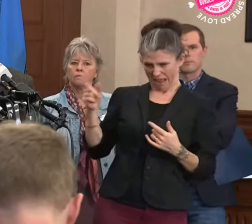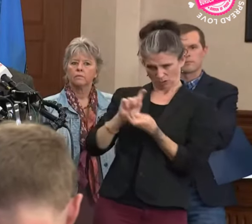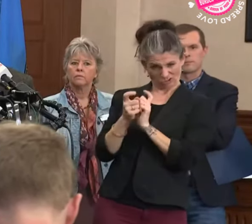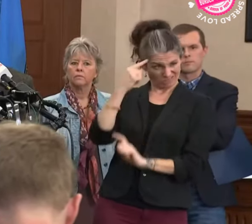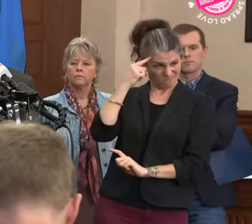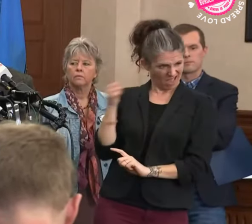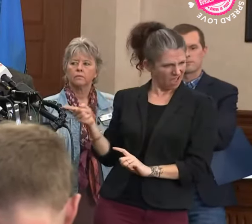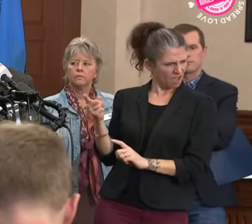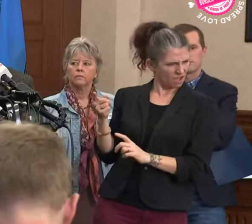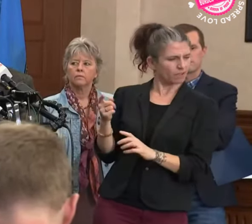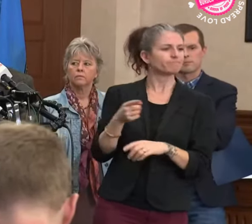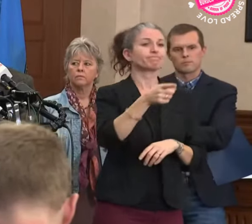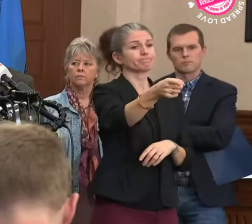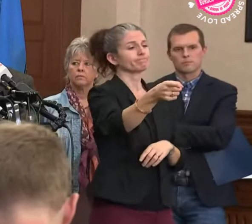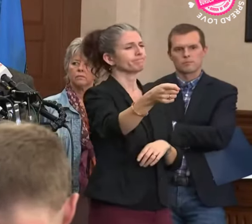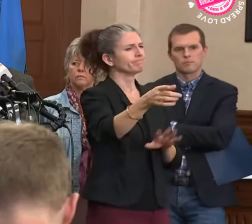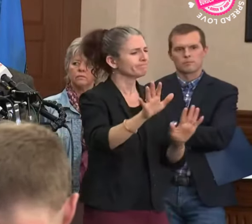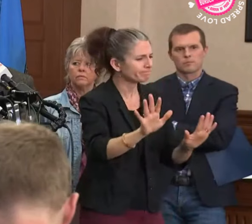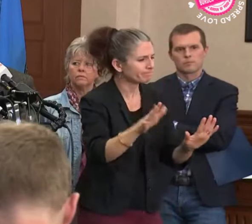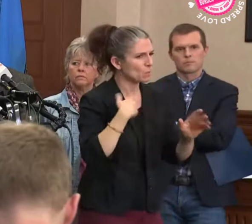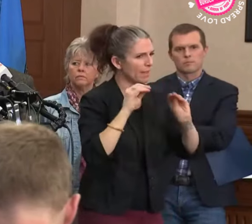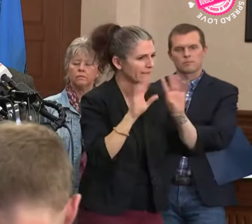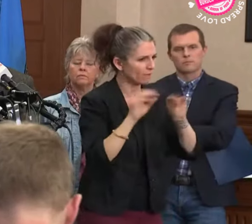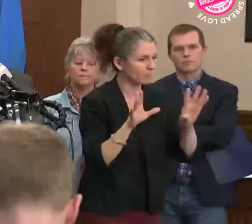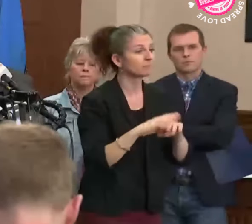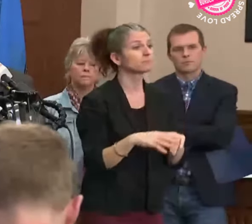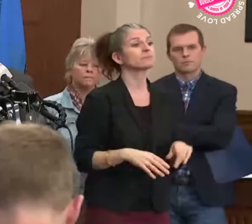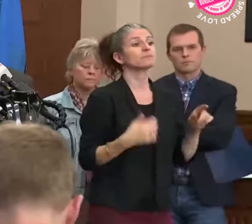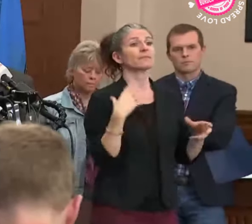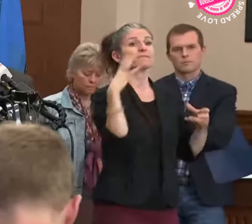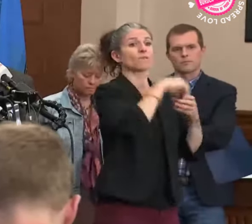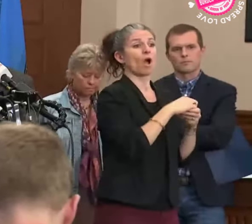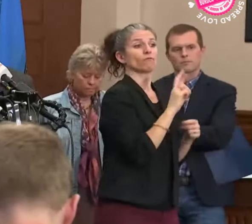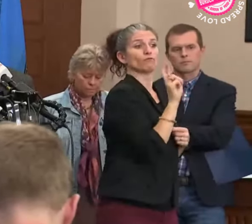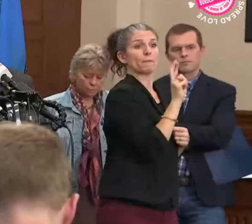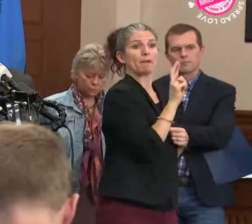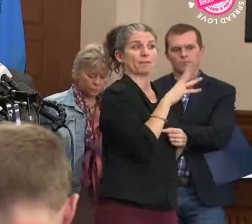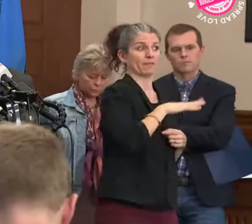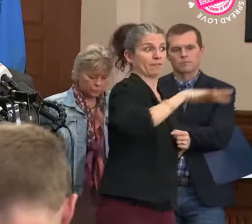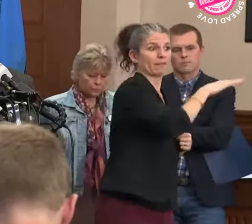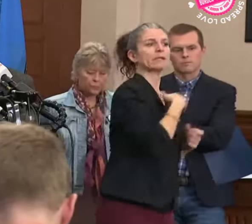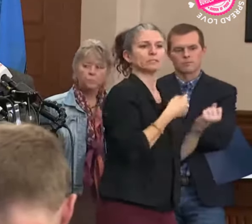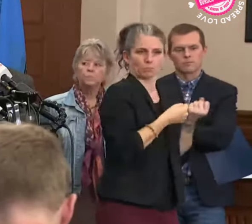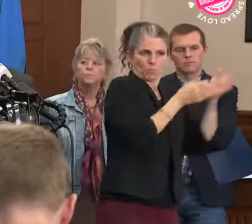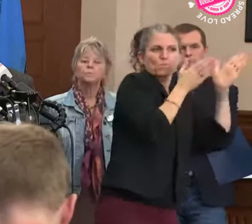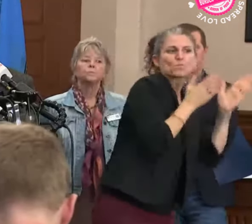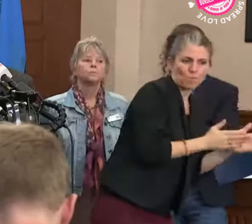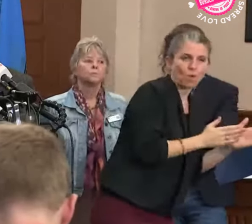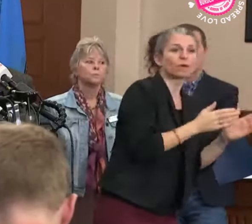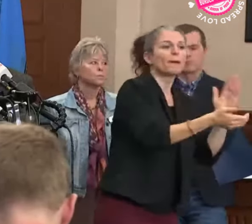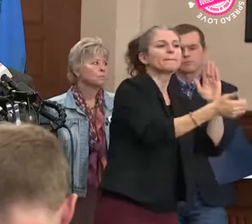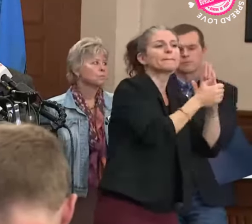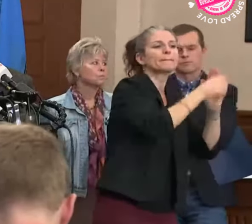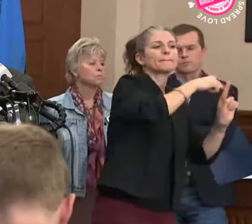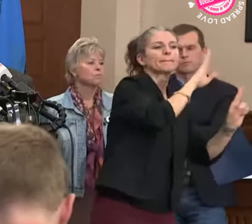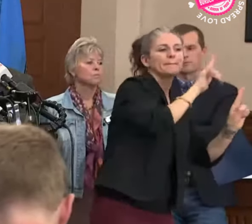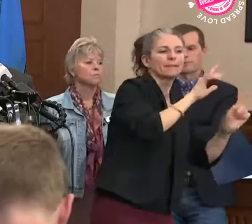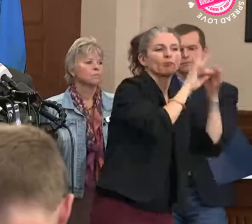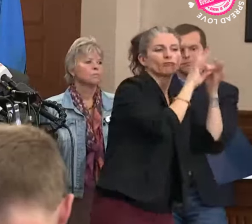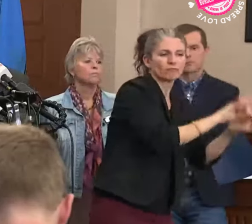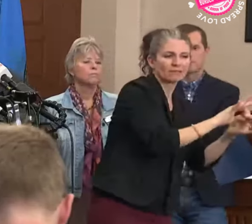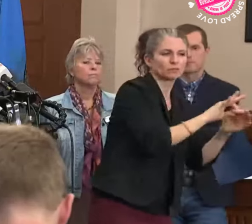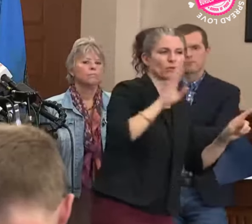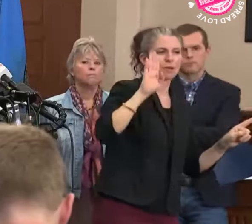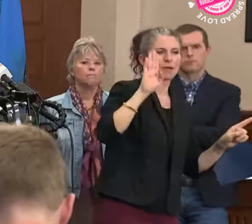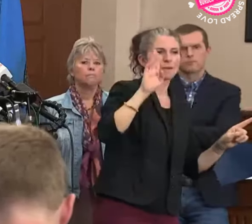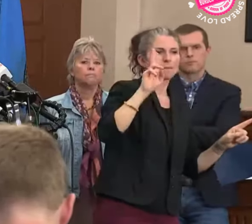example, I was the lead Republican sponsor of a bill that would ban bump stocks, which have the ability